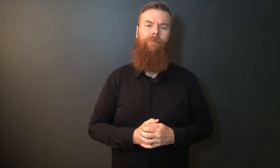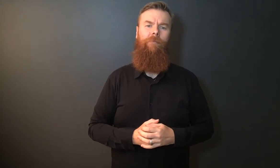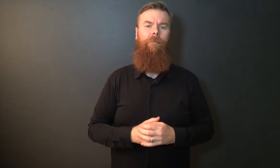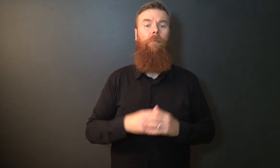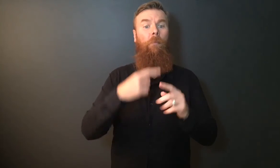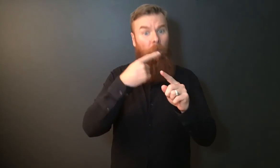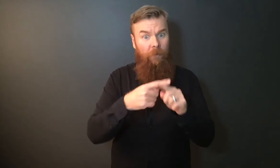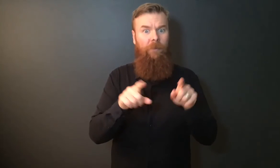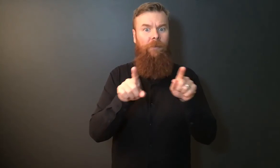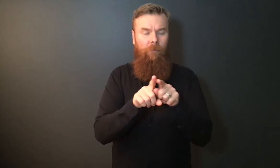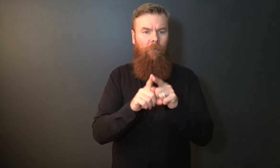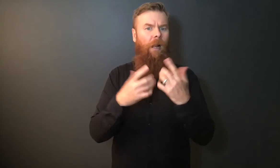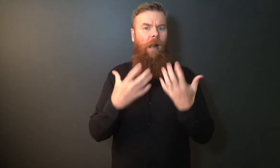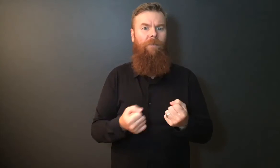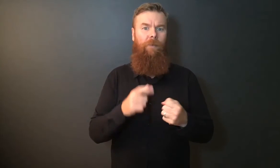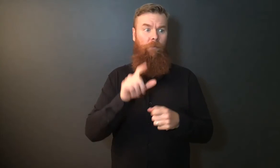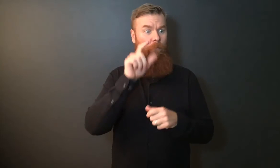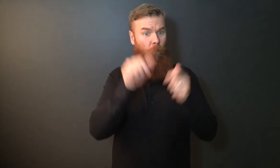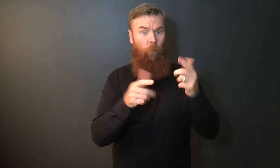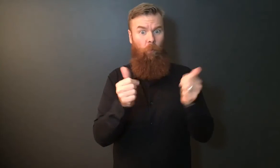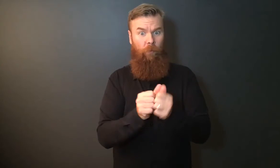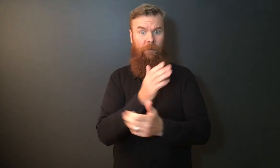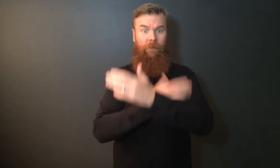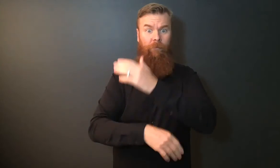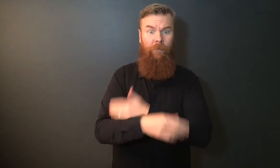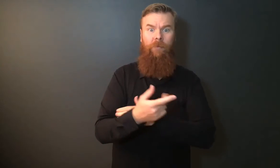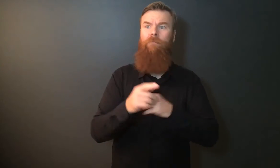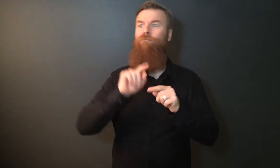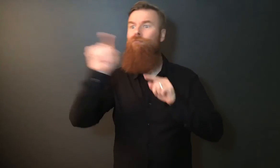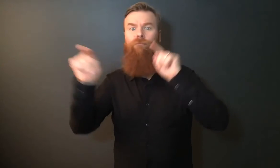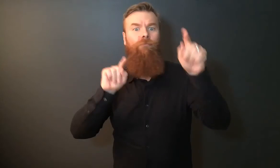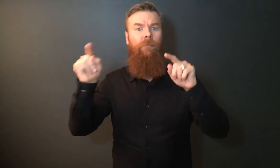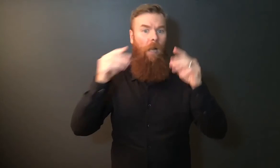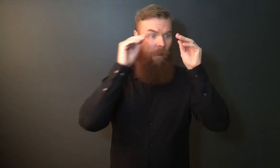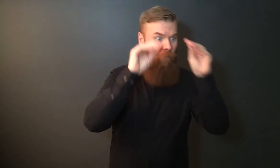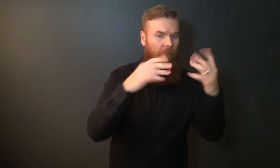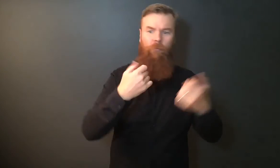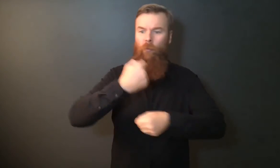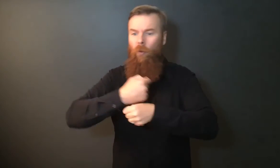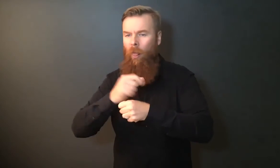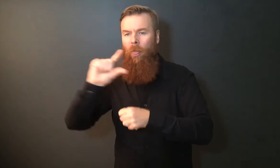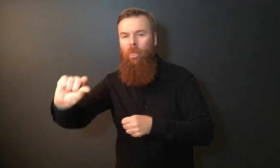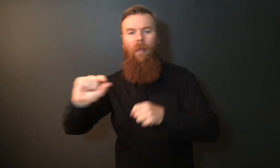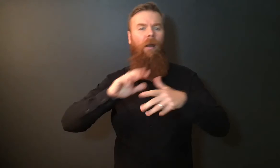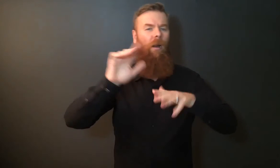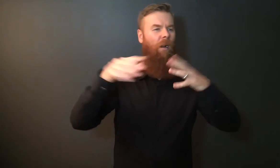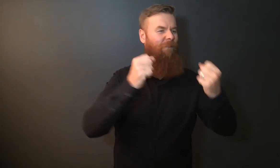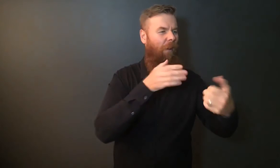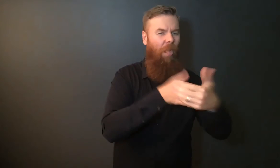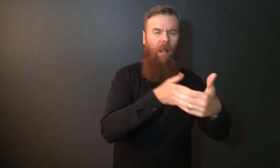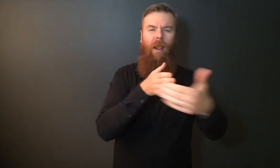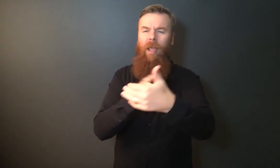restrictions and discrimination in education and work, deprivation opportunities, and language barriers. Thank you so much for